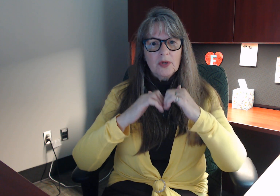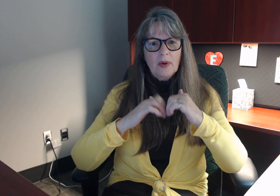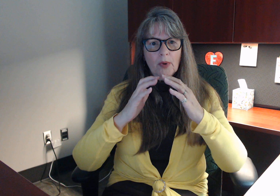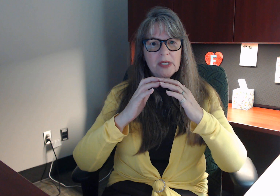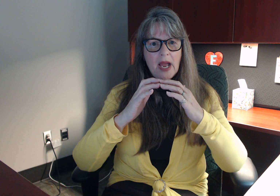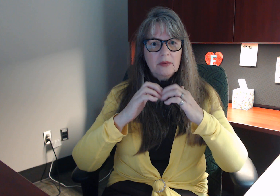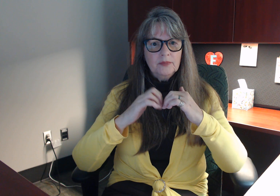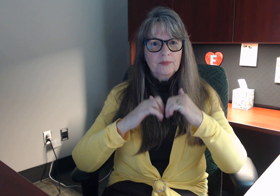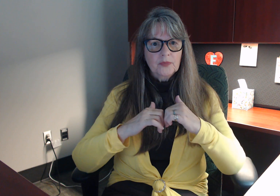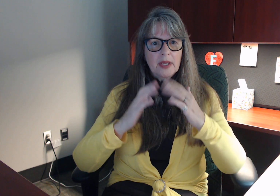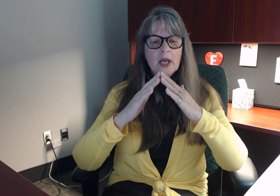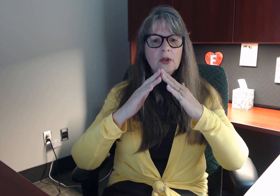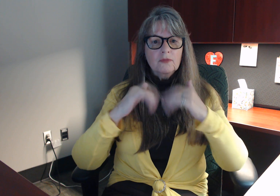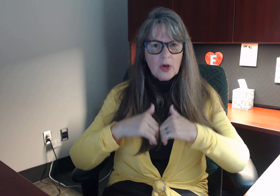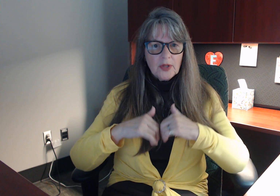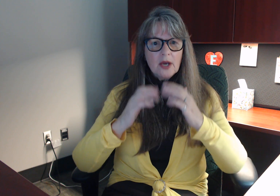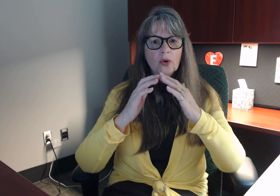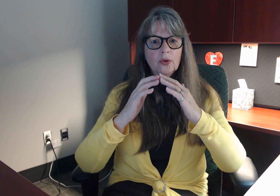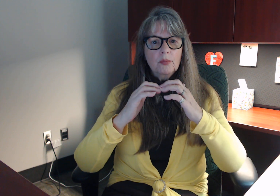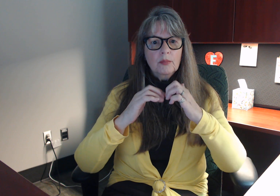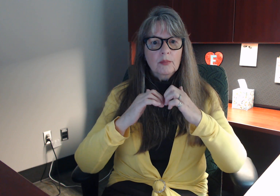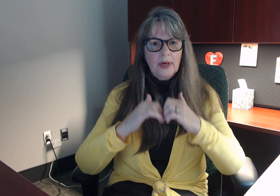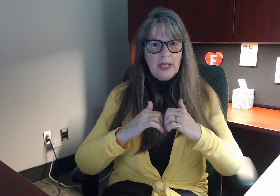break down. Right? You fall down or you break down,